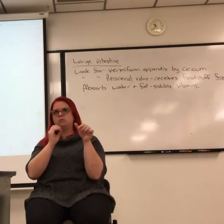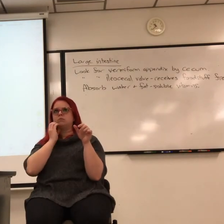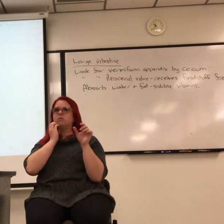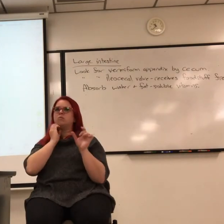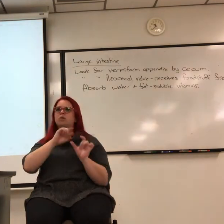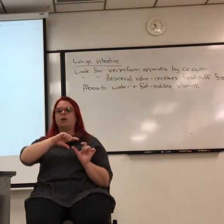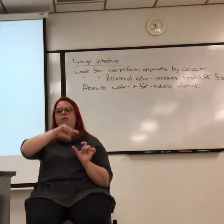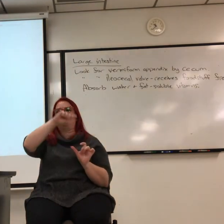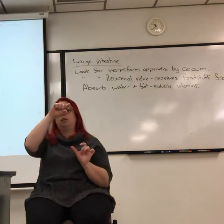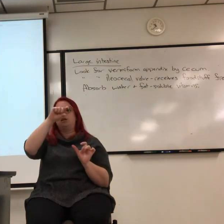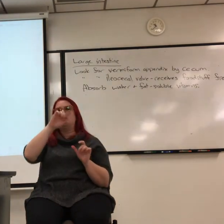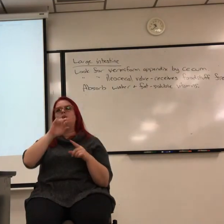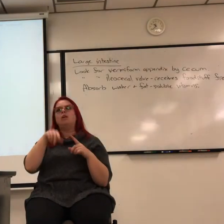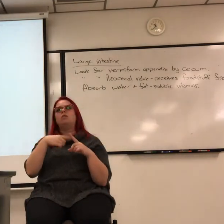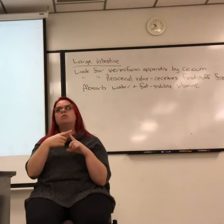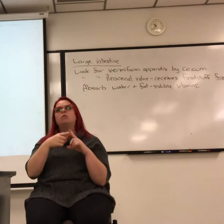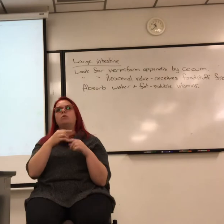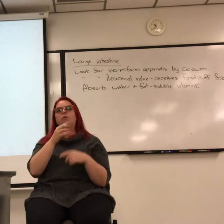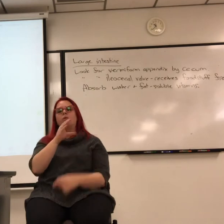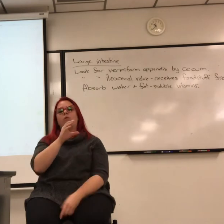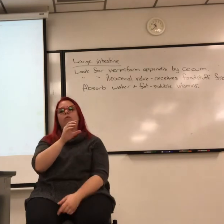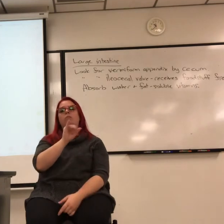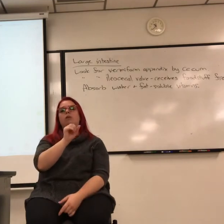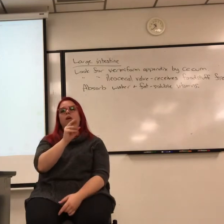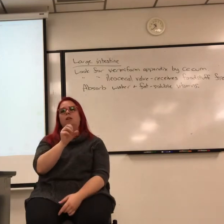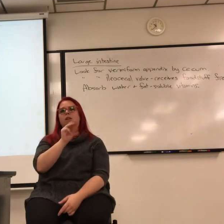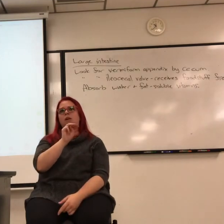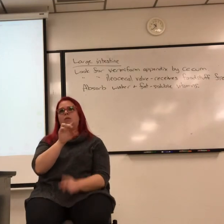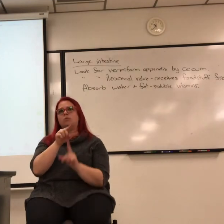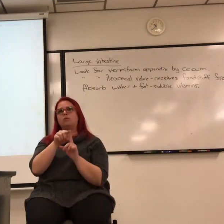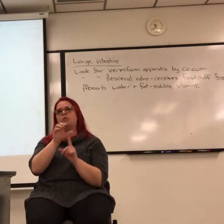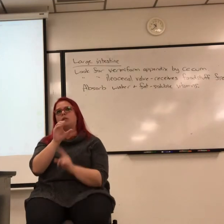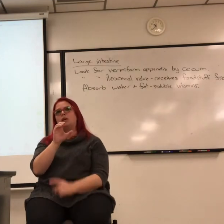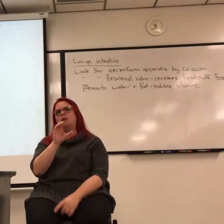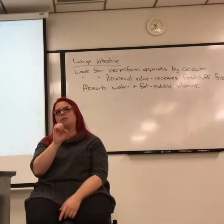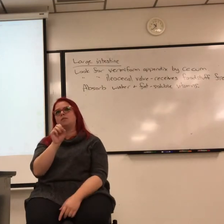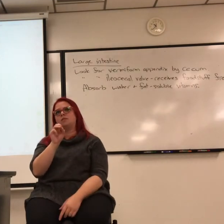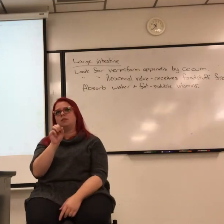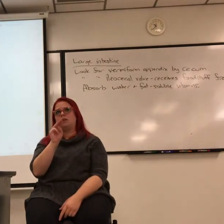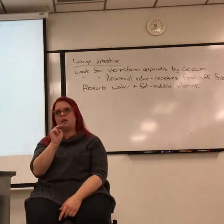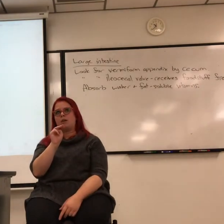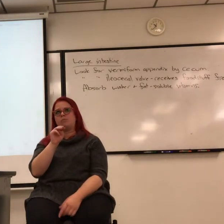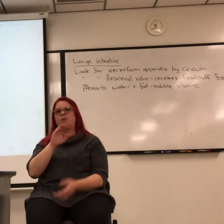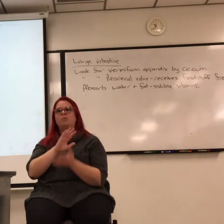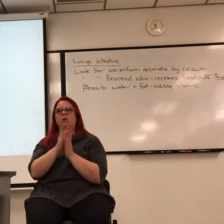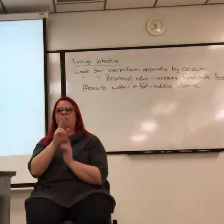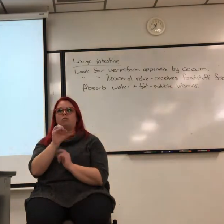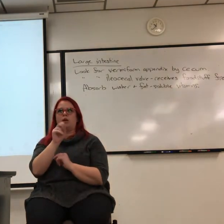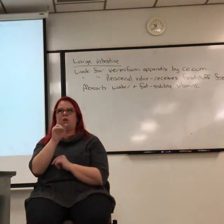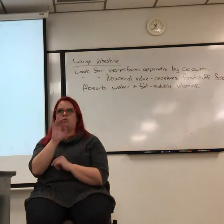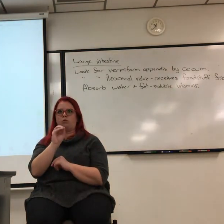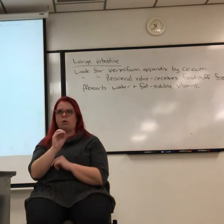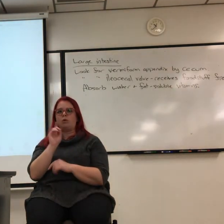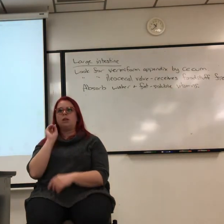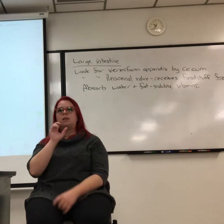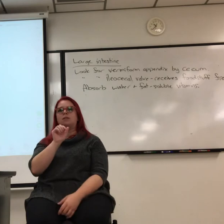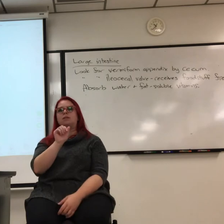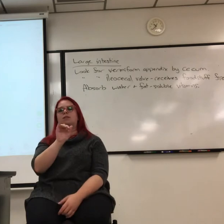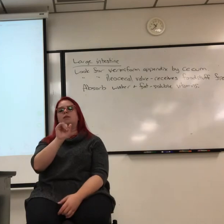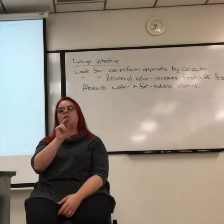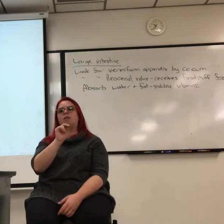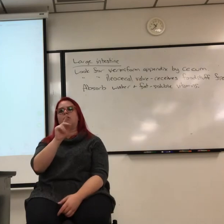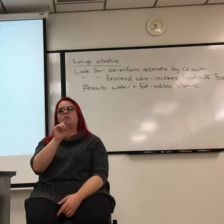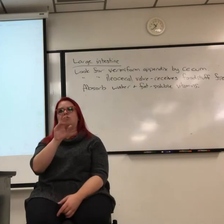to cecum, we went retro again. The intestines are intra, jejunum ileum, and then the ascending colon